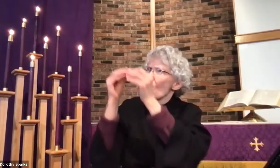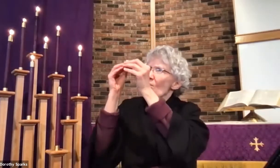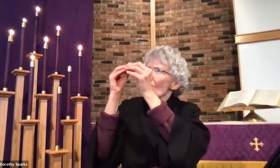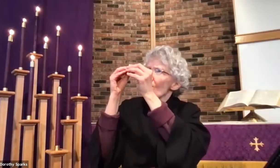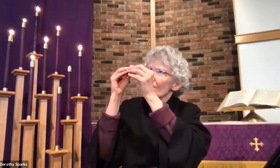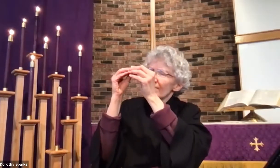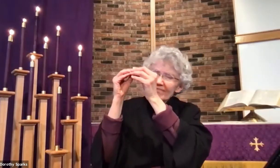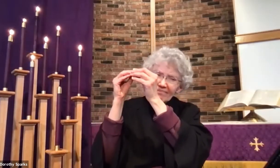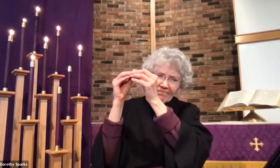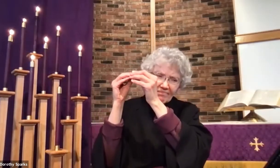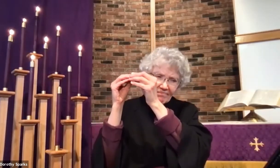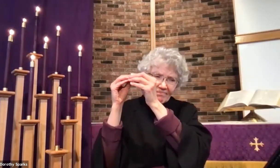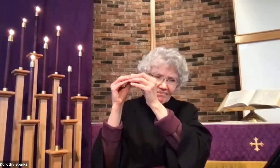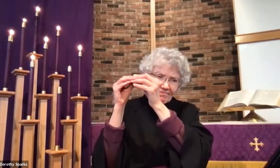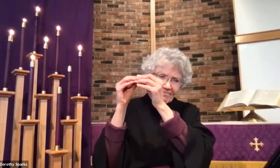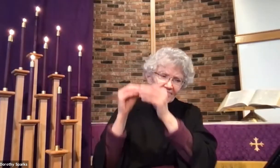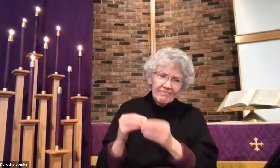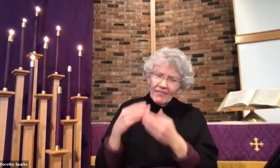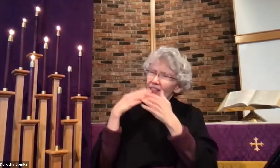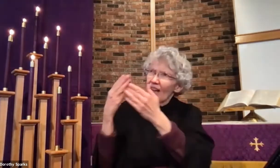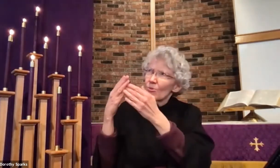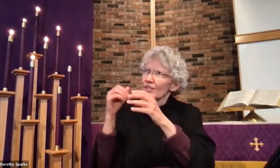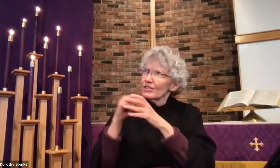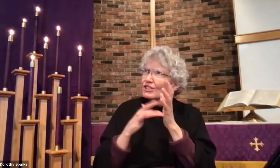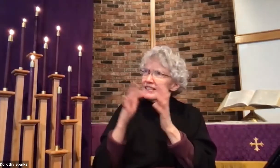Help us to remember to praise you more often.